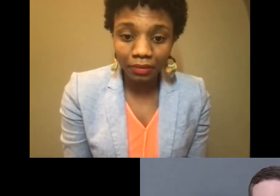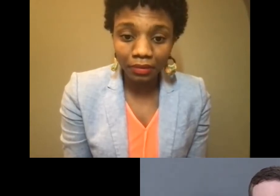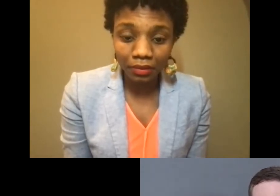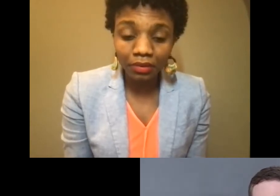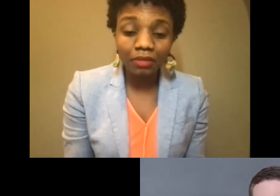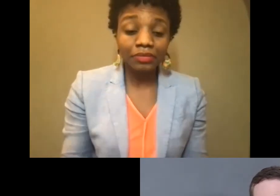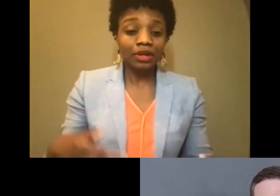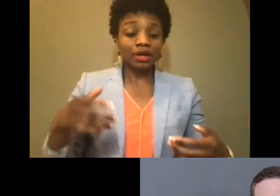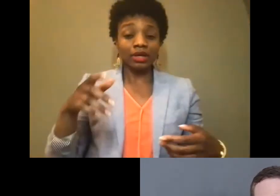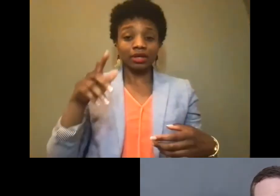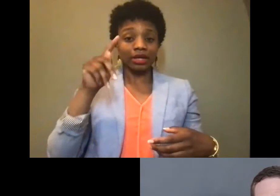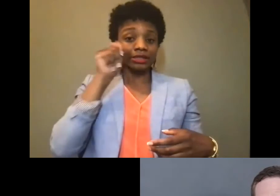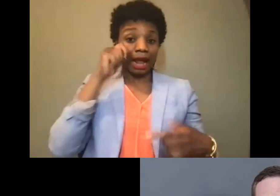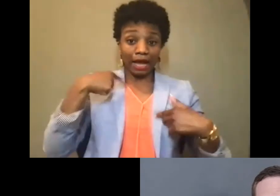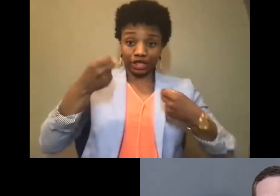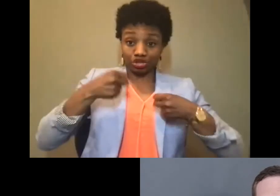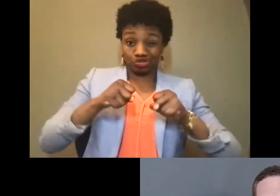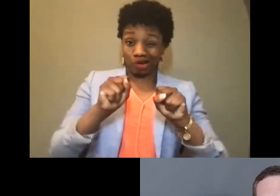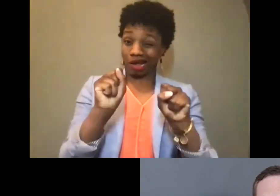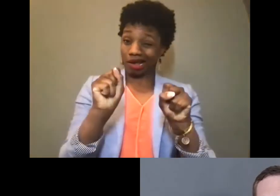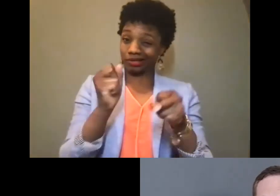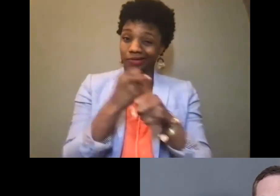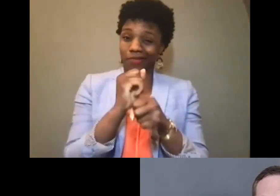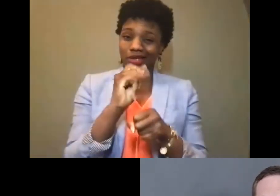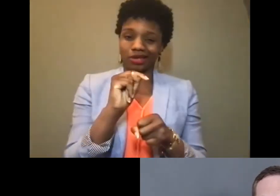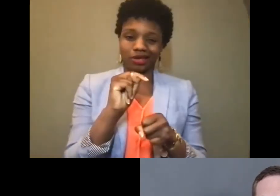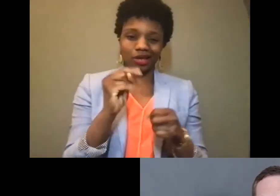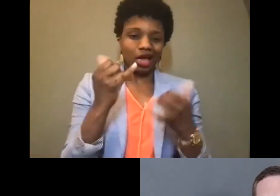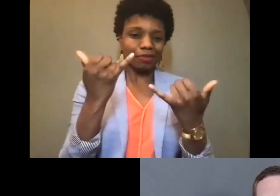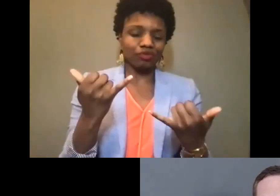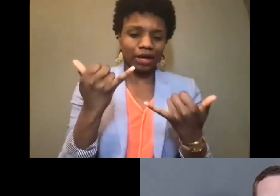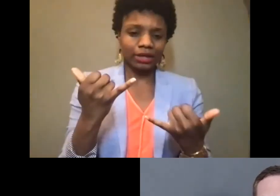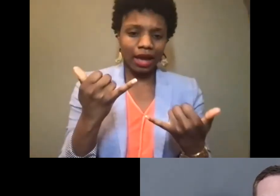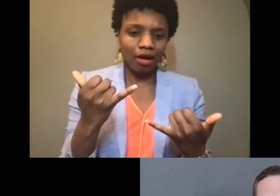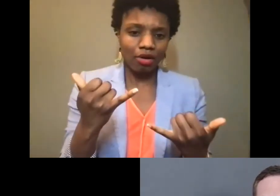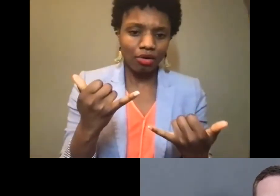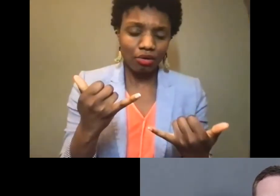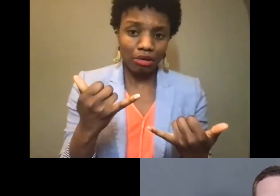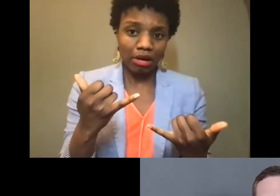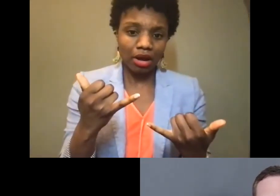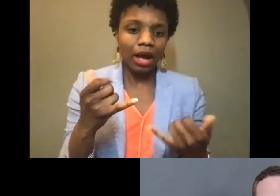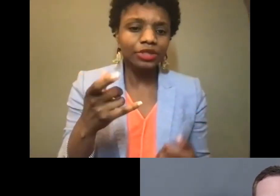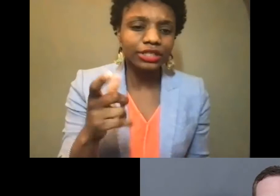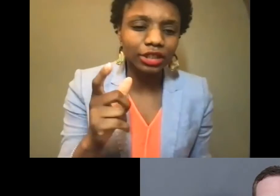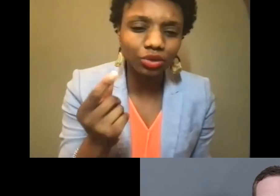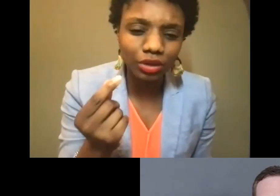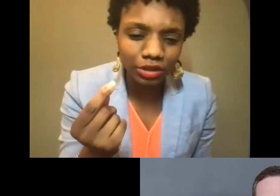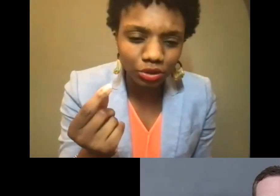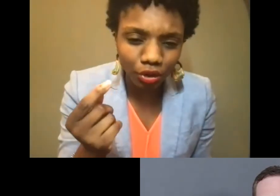Try to work it out. Right now I'm booked right up to then, but I can try. I'm sorry, Tina, you broke up a